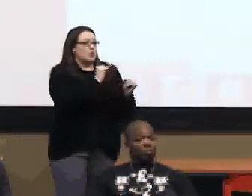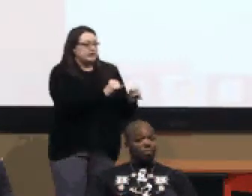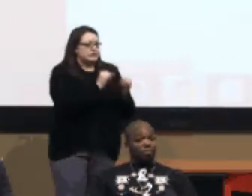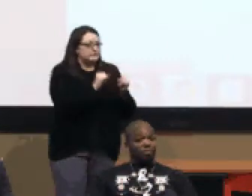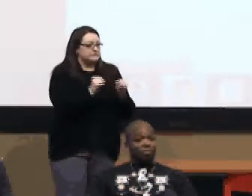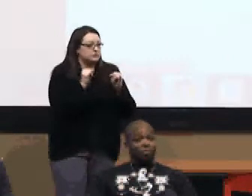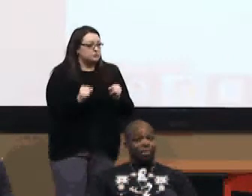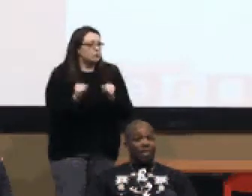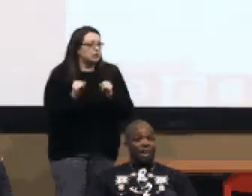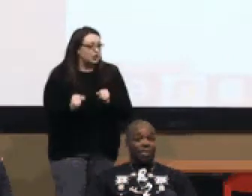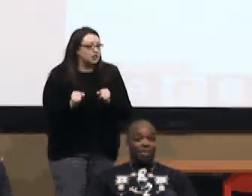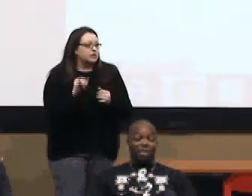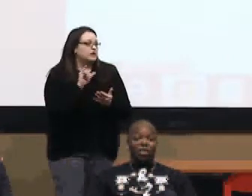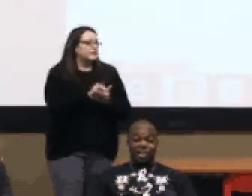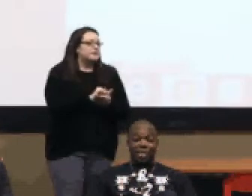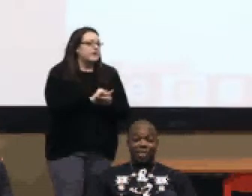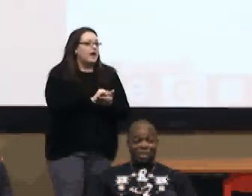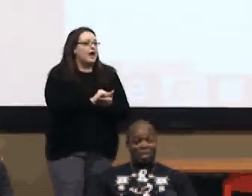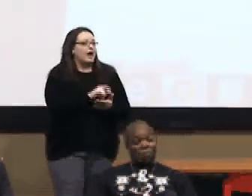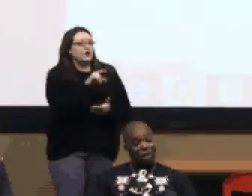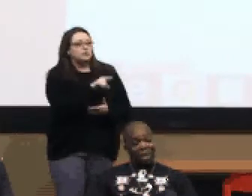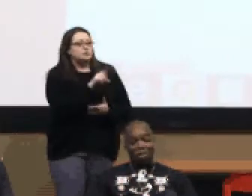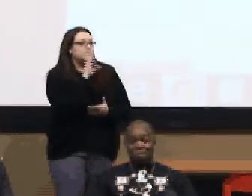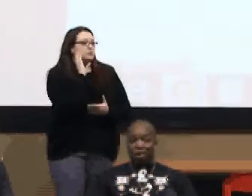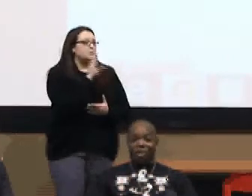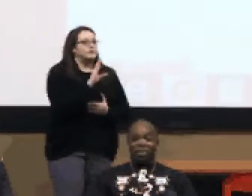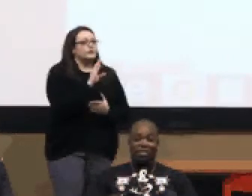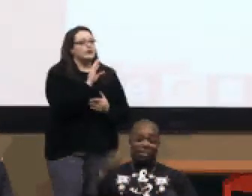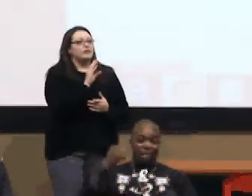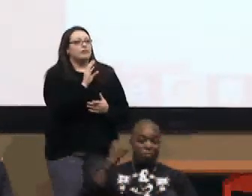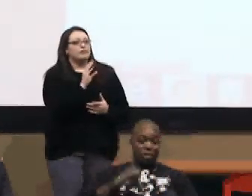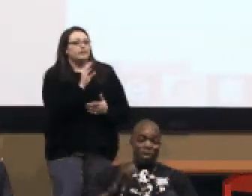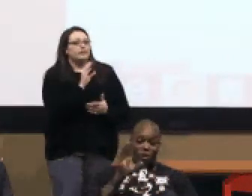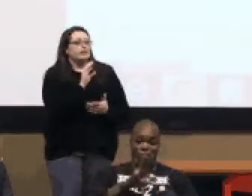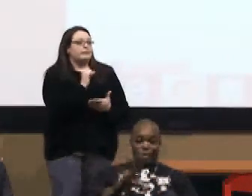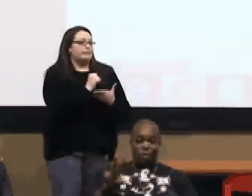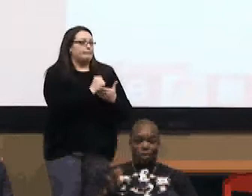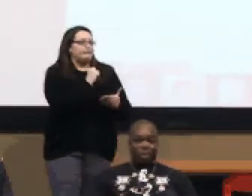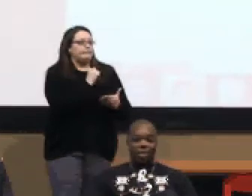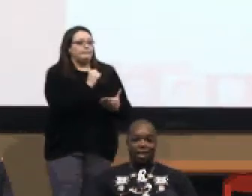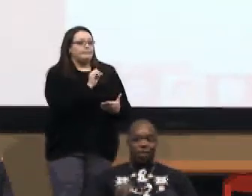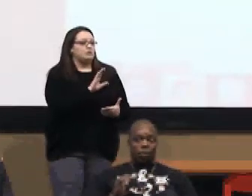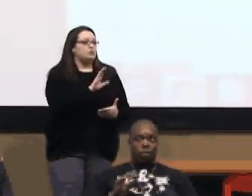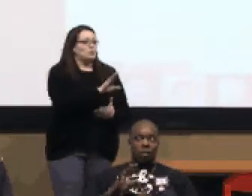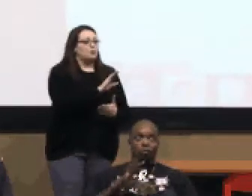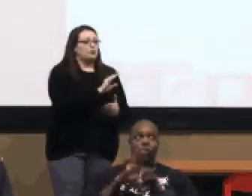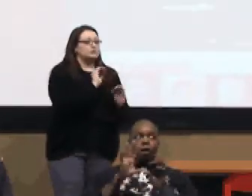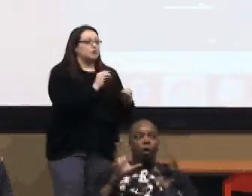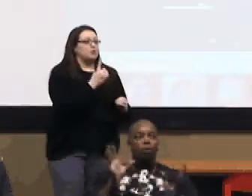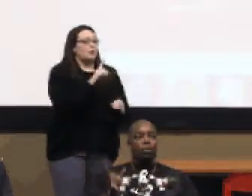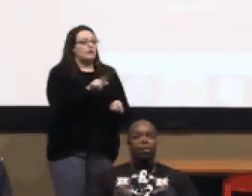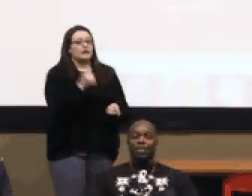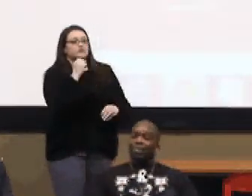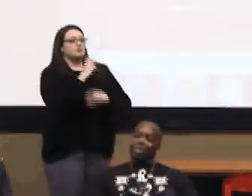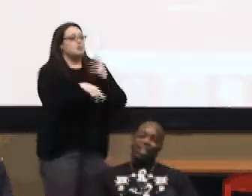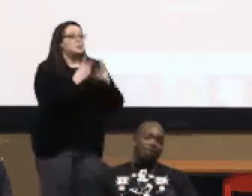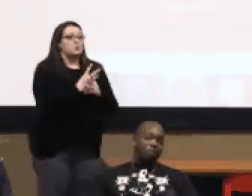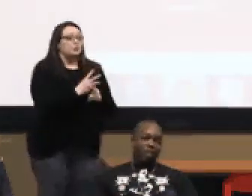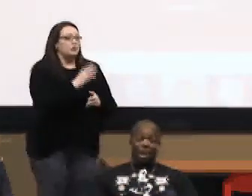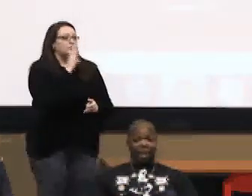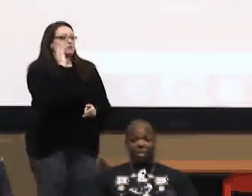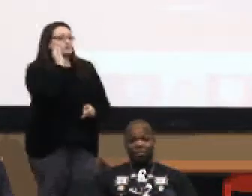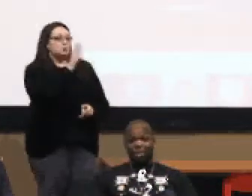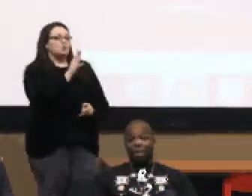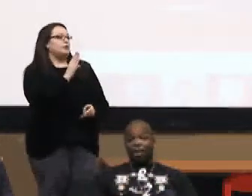individual that you're just literally going to make your mark, you're going to stamp it yours, and no one in the world is going to get